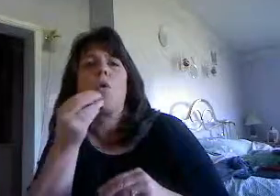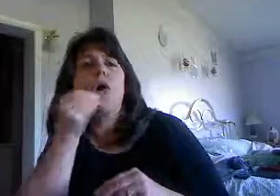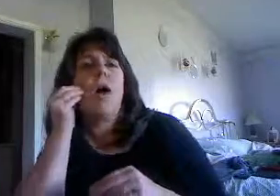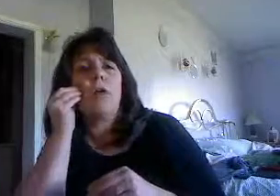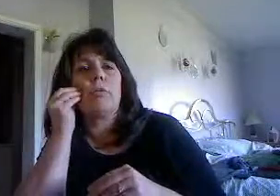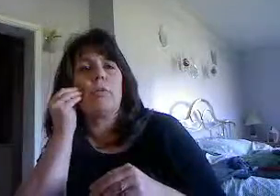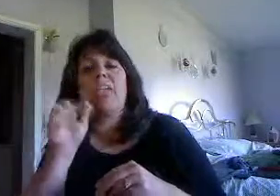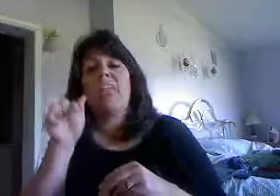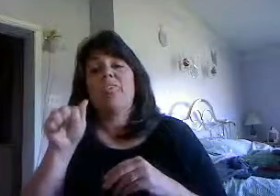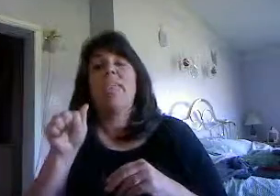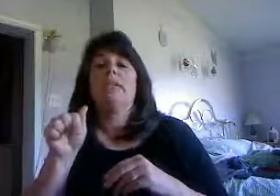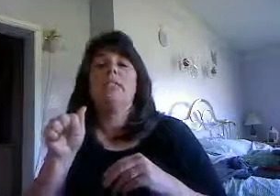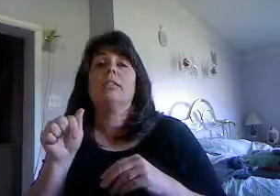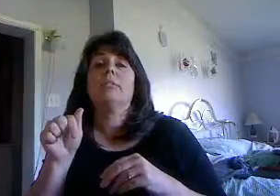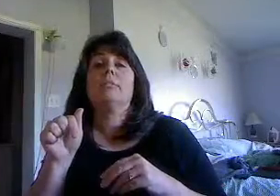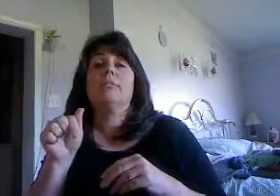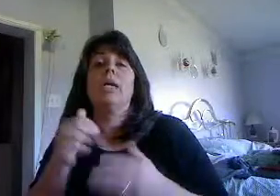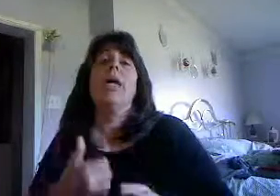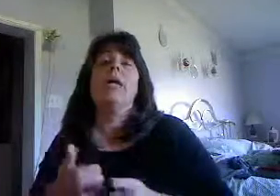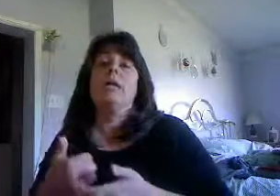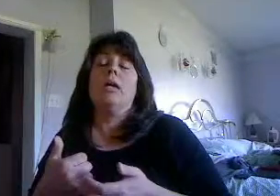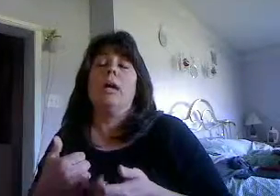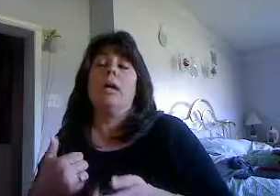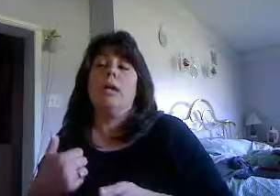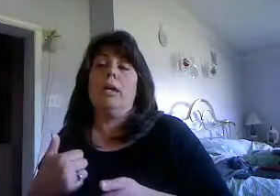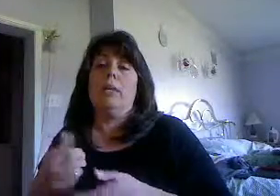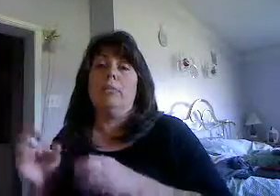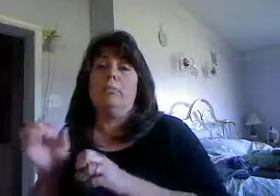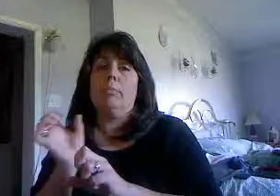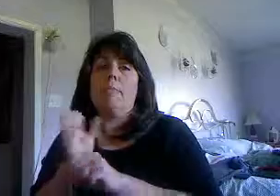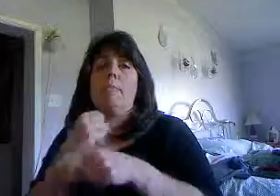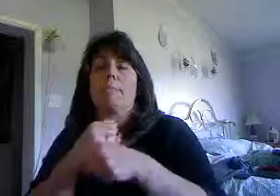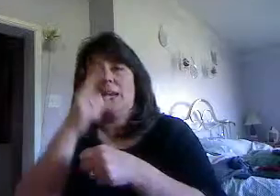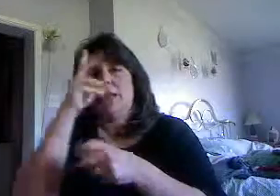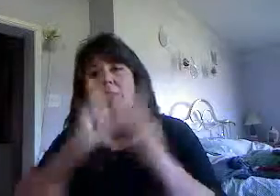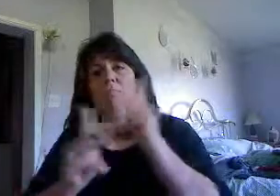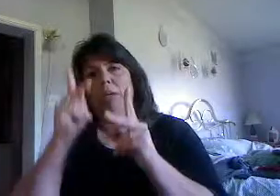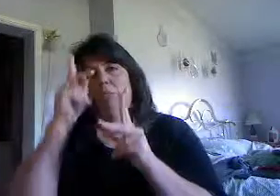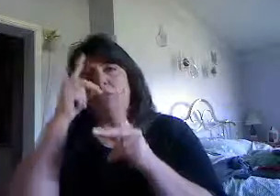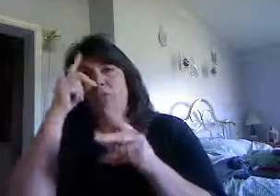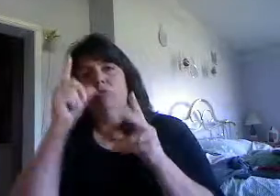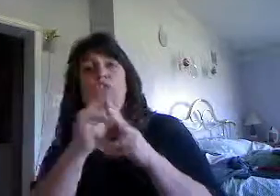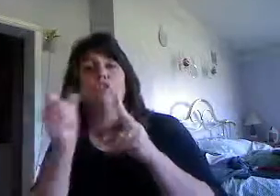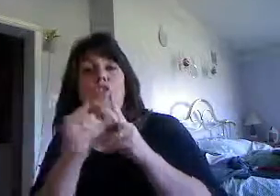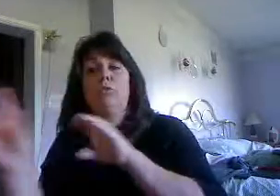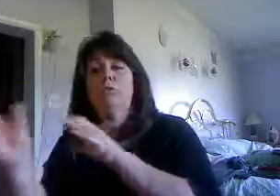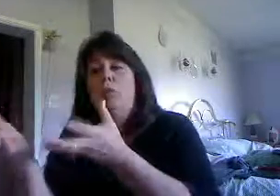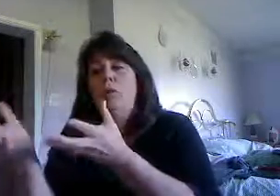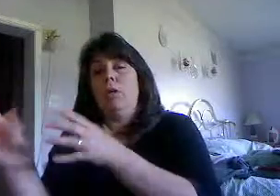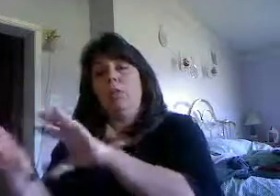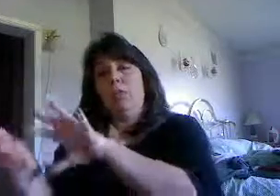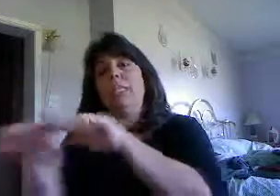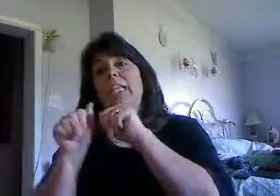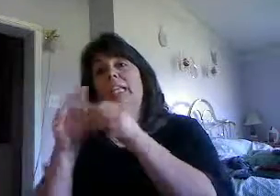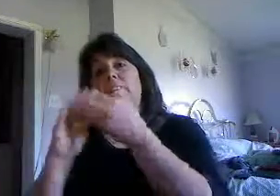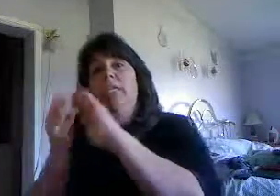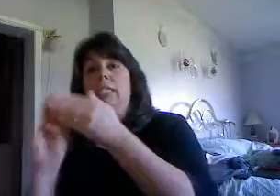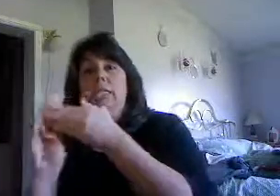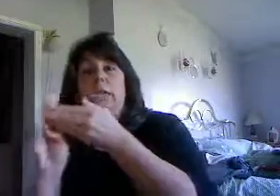of middle-class families out of the city. In contrast, the suburbs promised cleaner, cooler